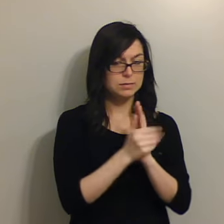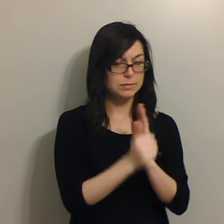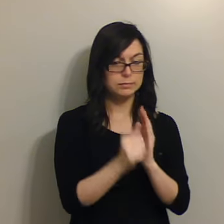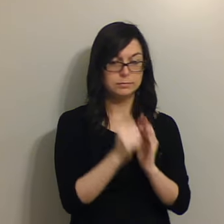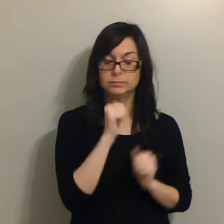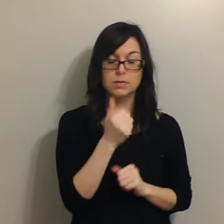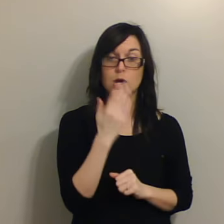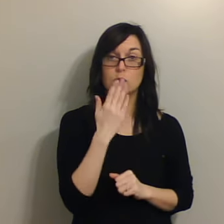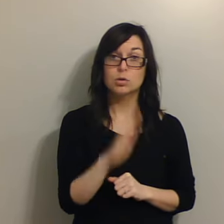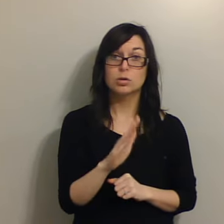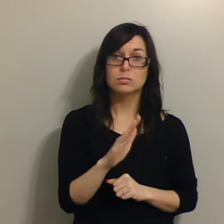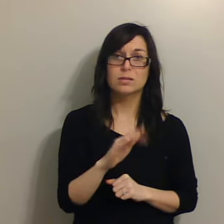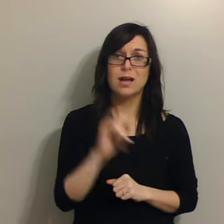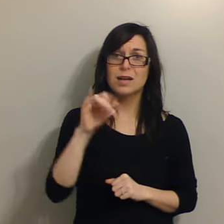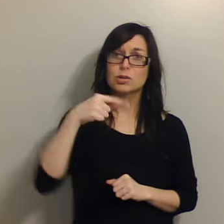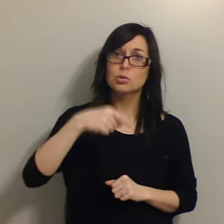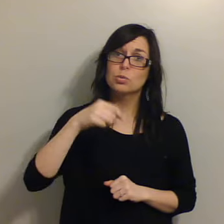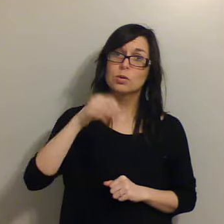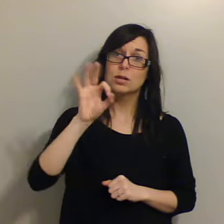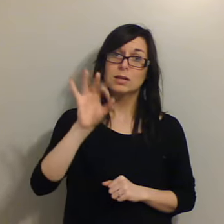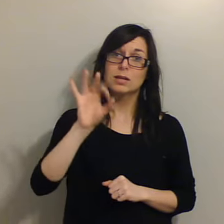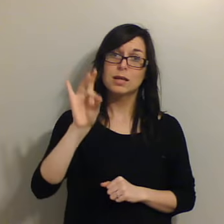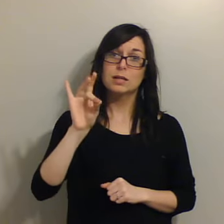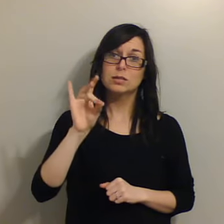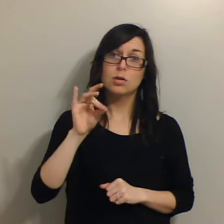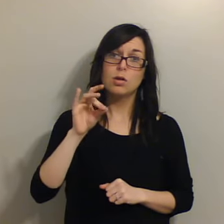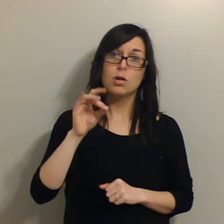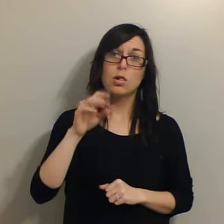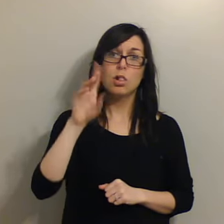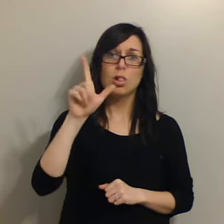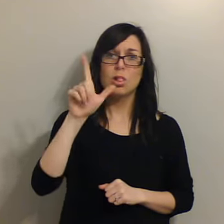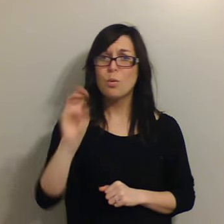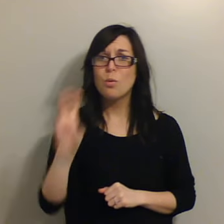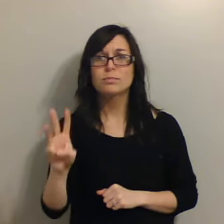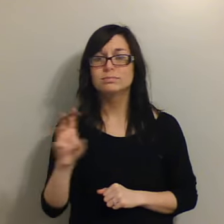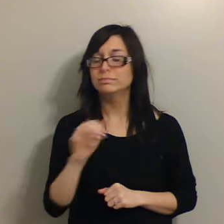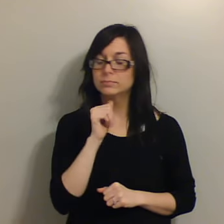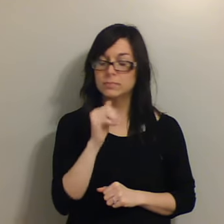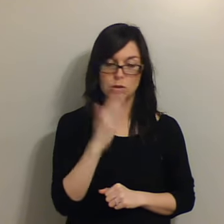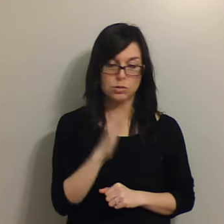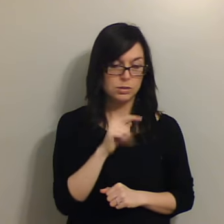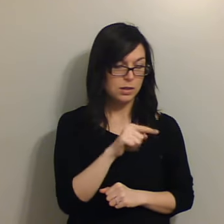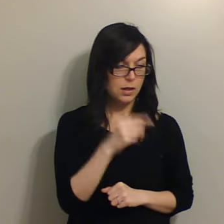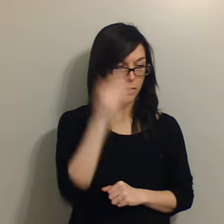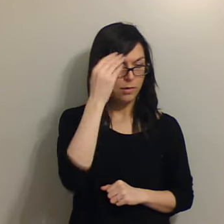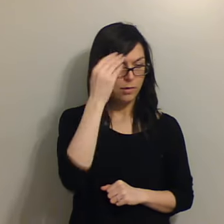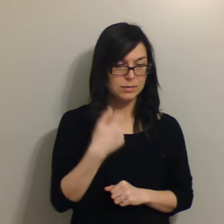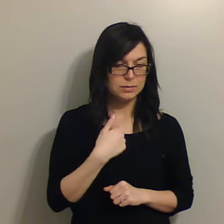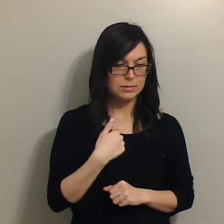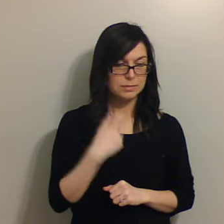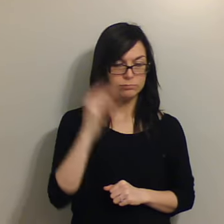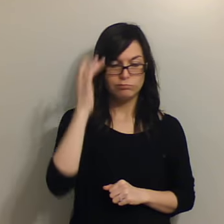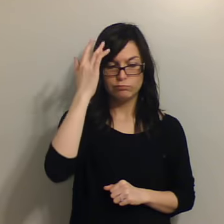IQ is low as 9 and 8. But he did go to college. His first term, he received Davidson